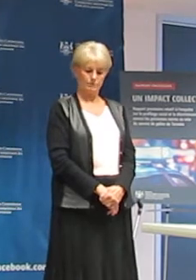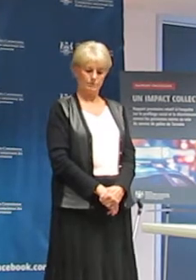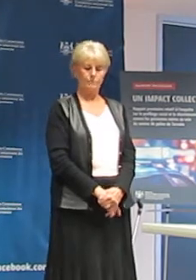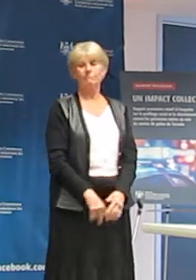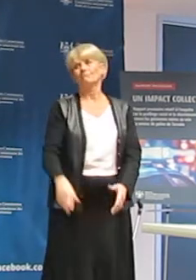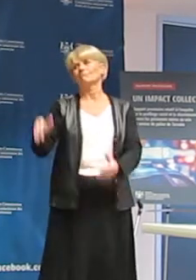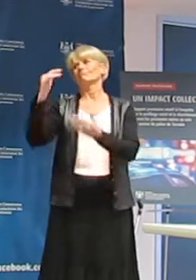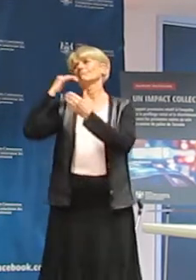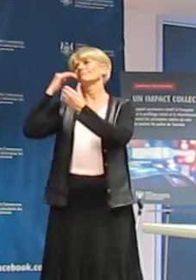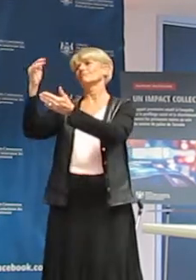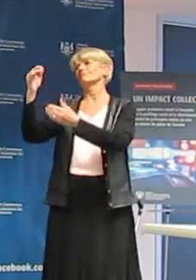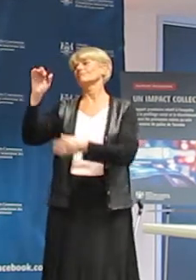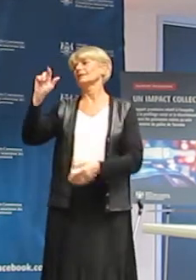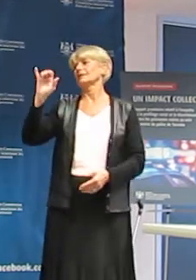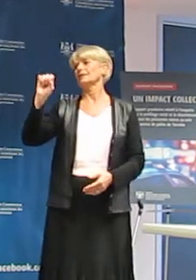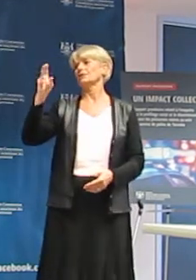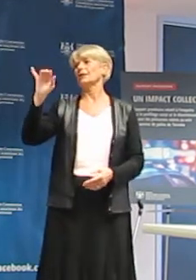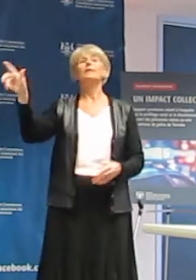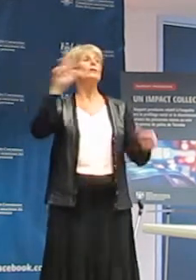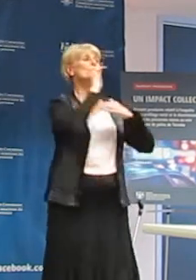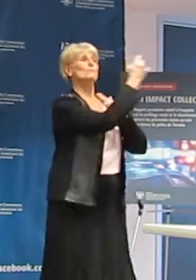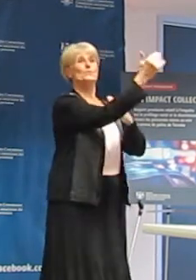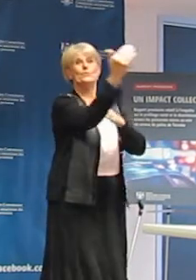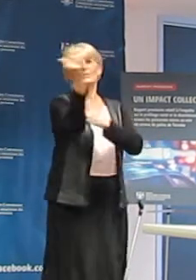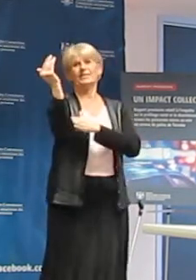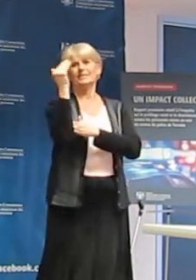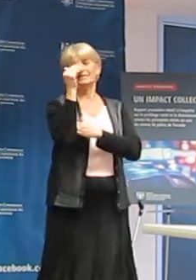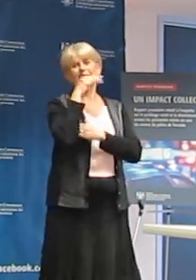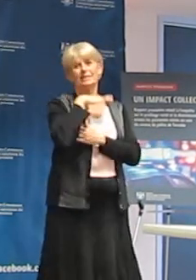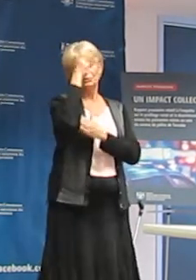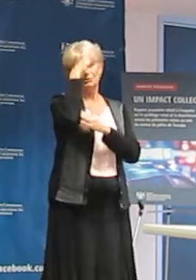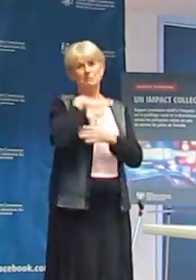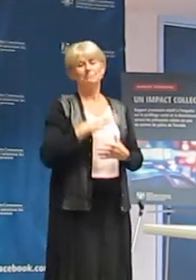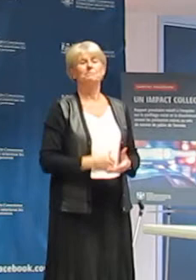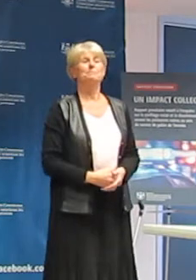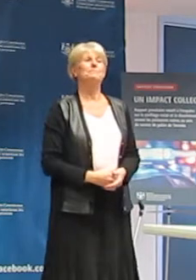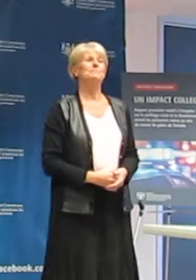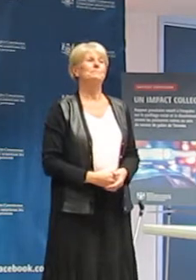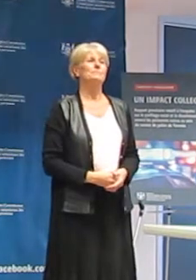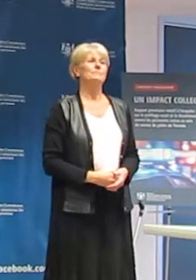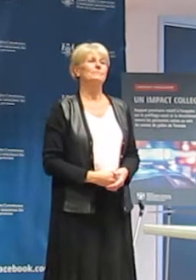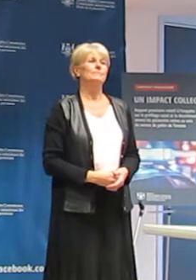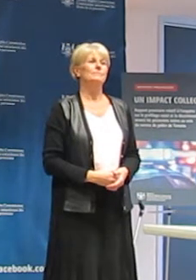Thank you, Alicia. Good morning, ladies and gentlemen.